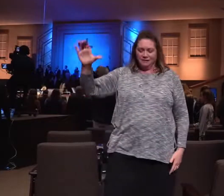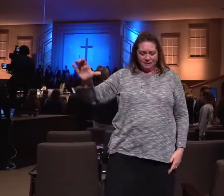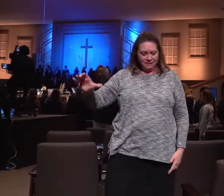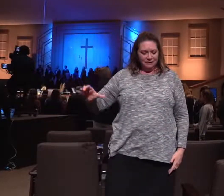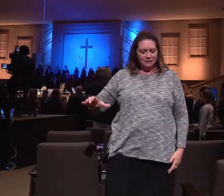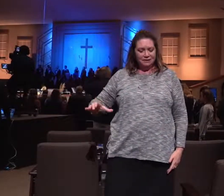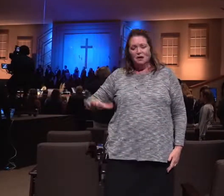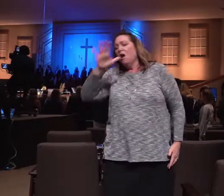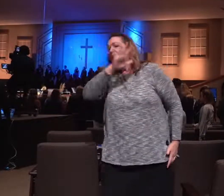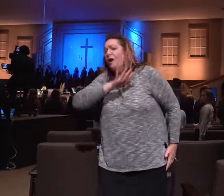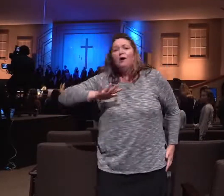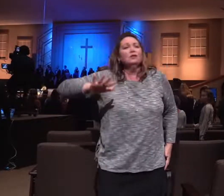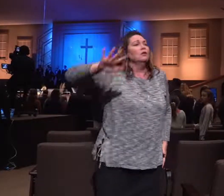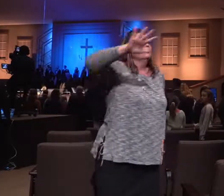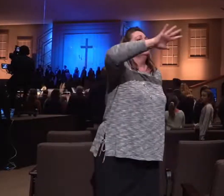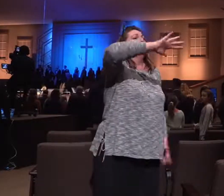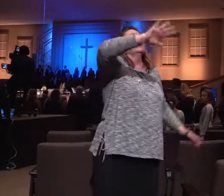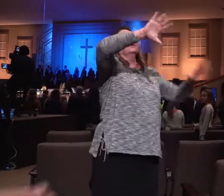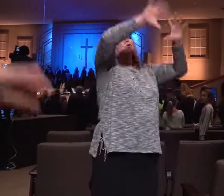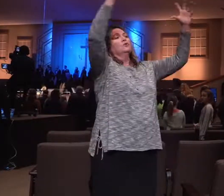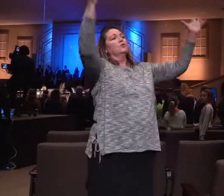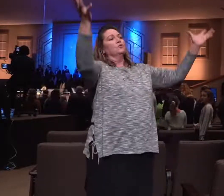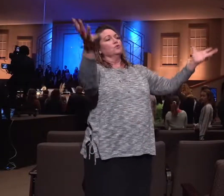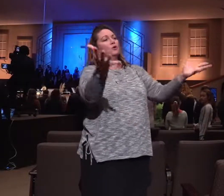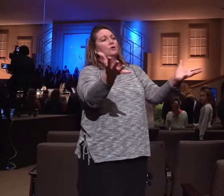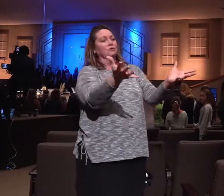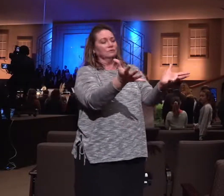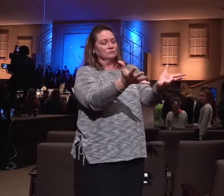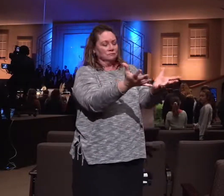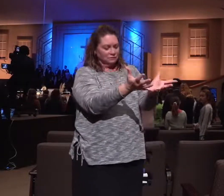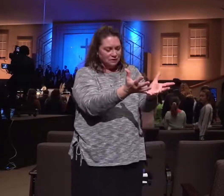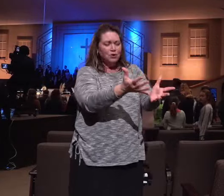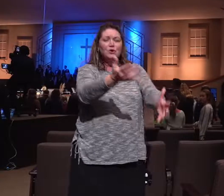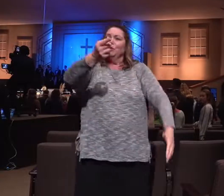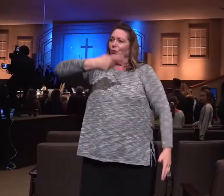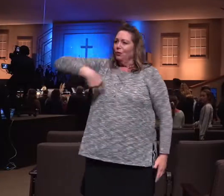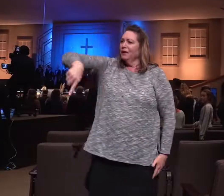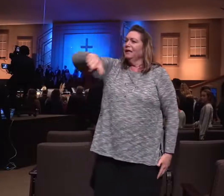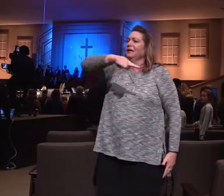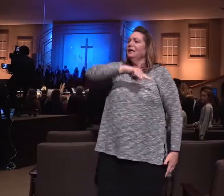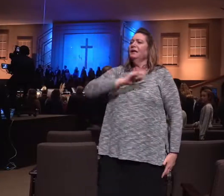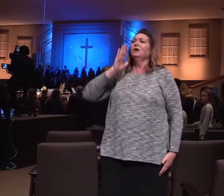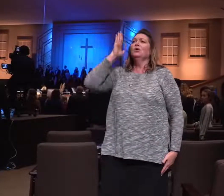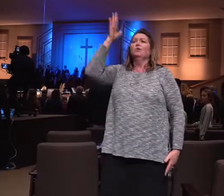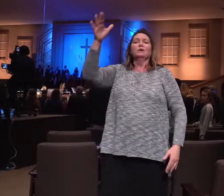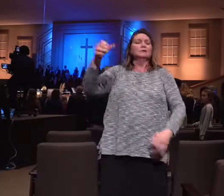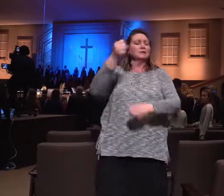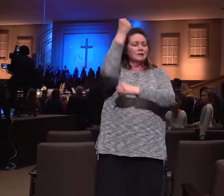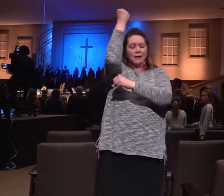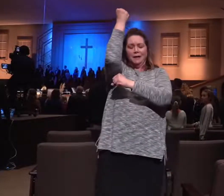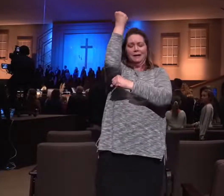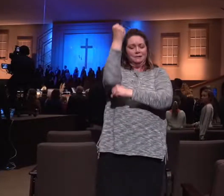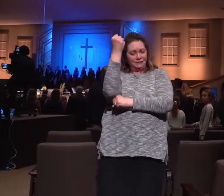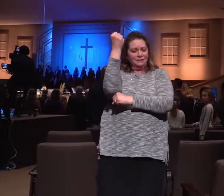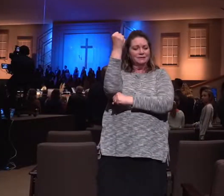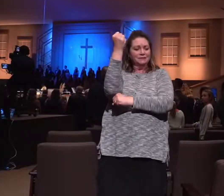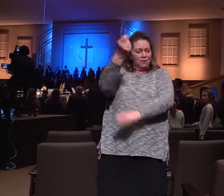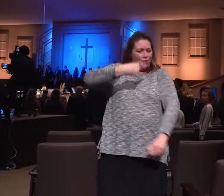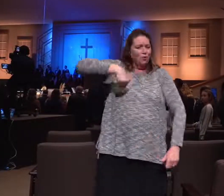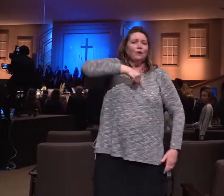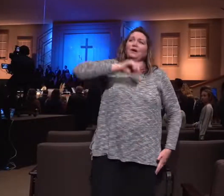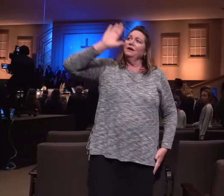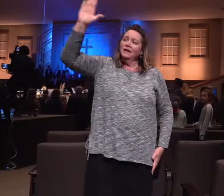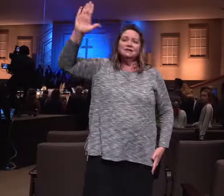every corner of the earth. We will stand as children of